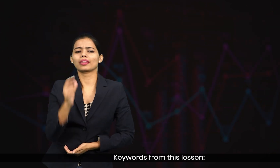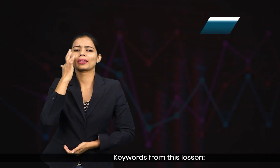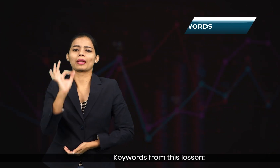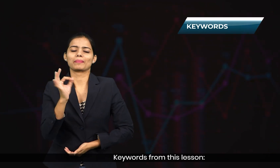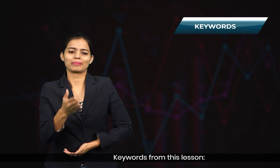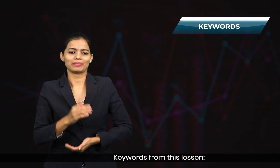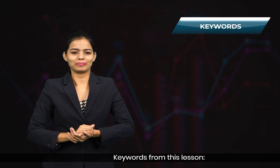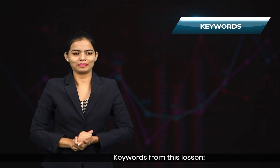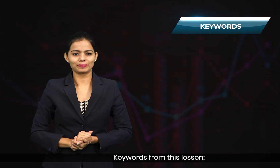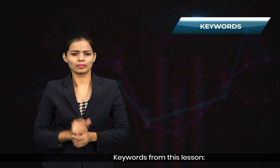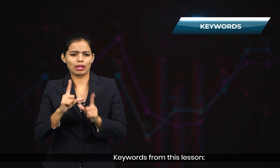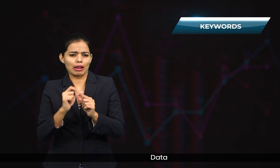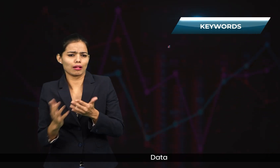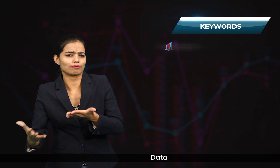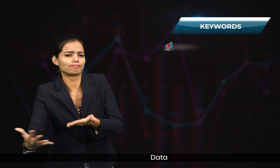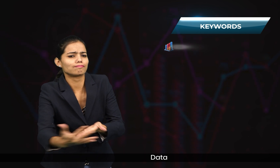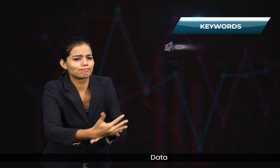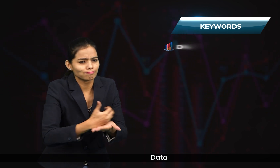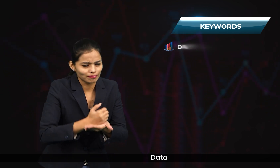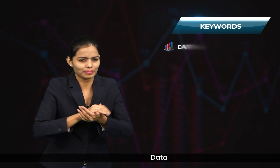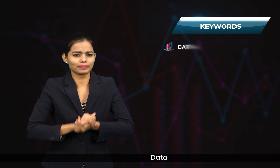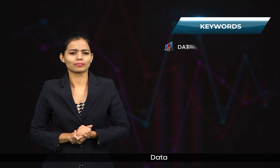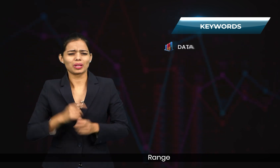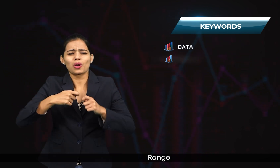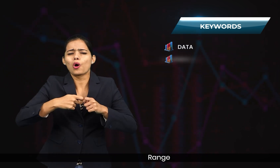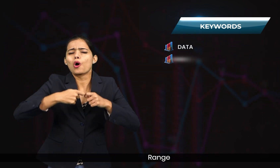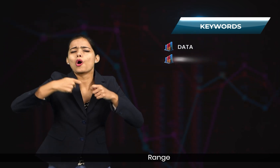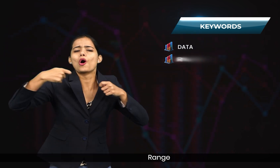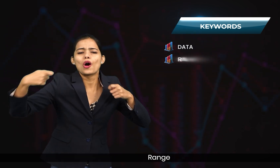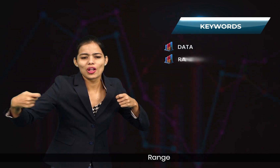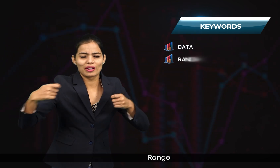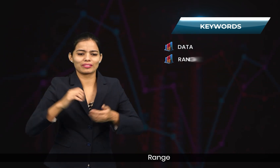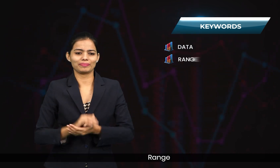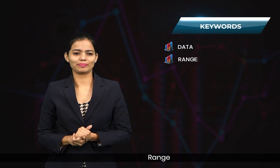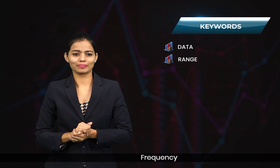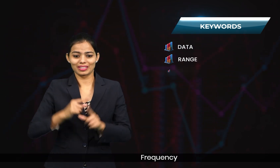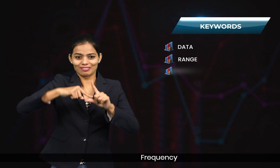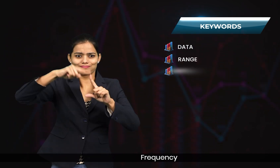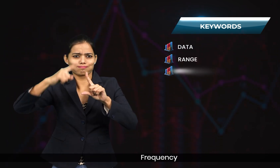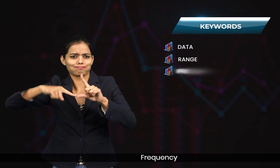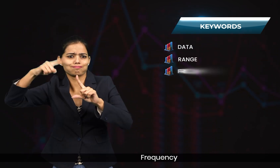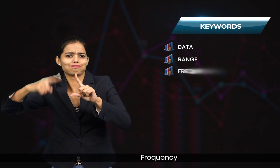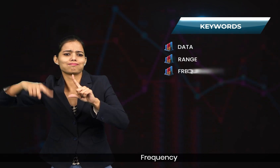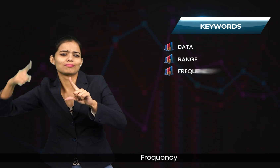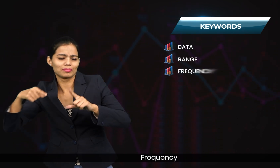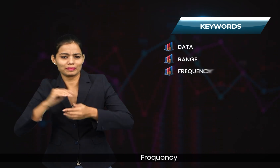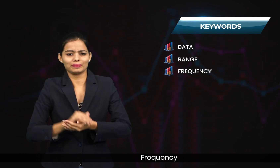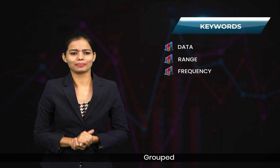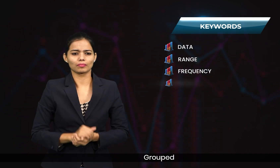Keywords from this lesson: data, range, frequency,